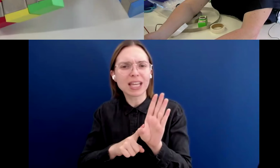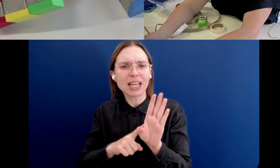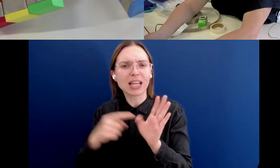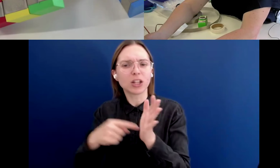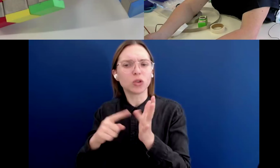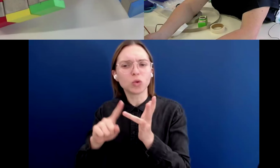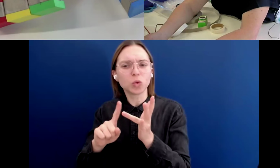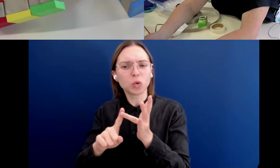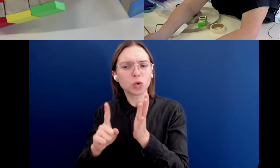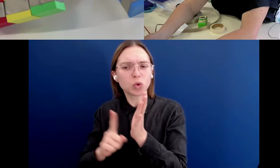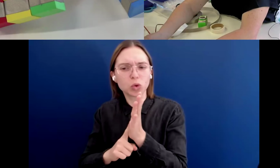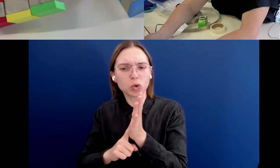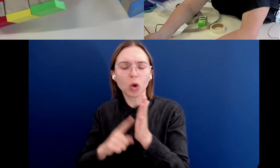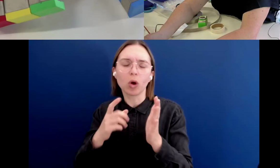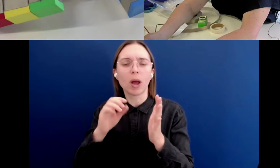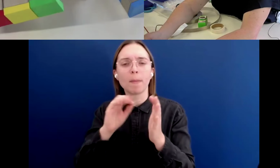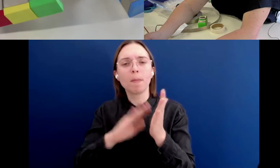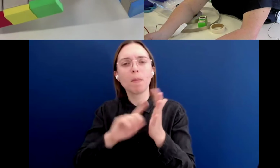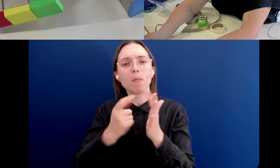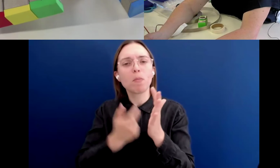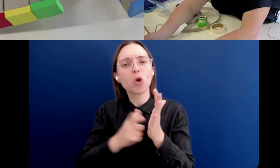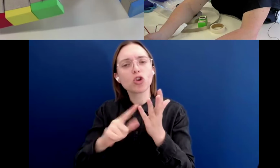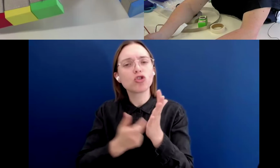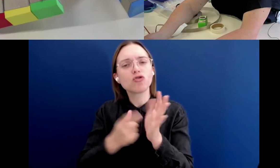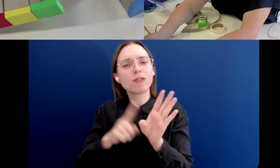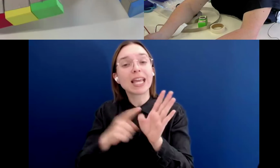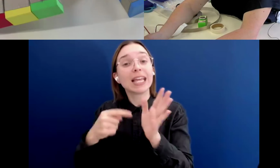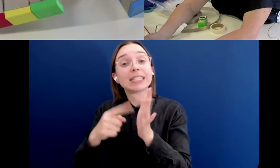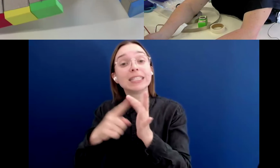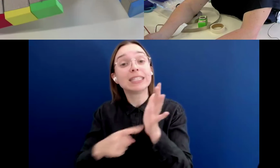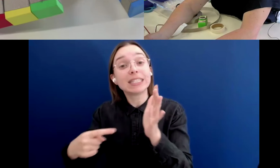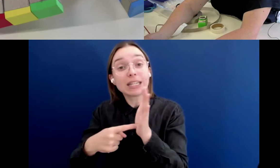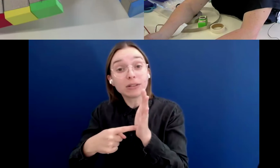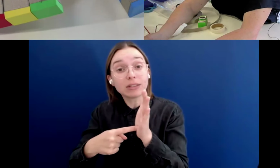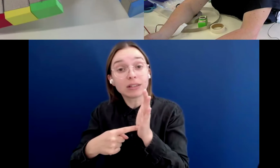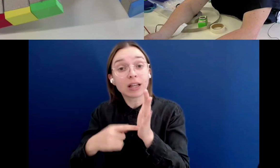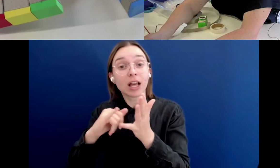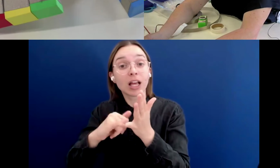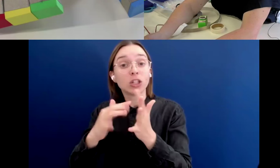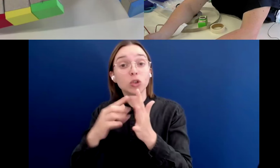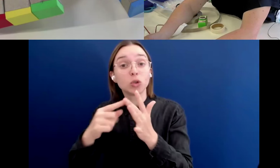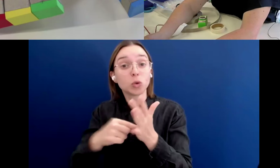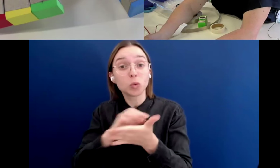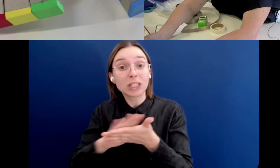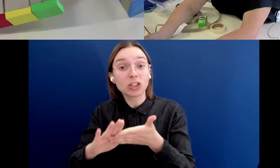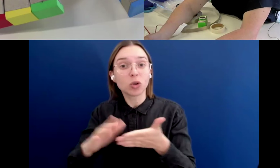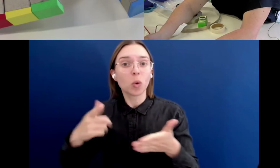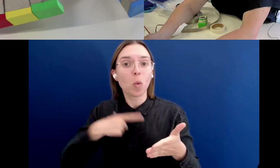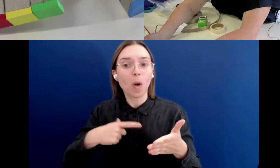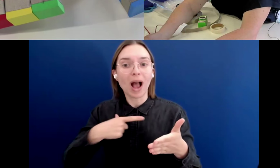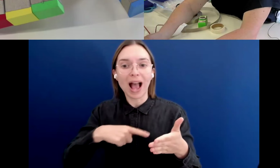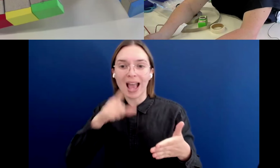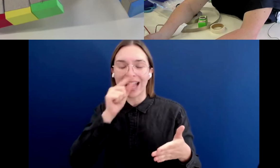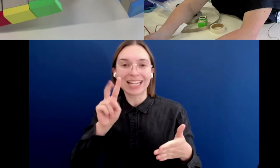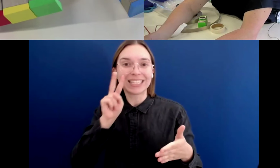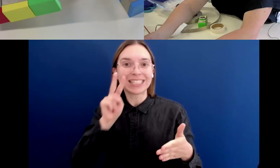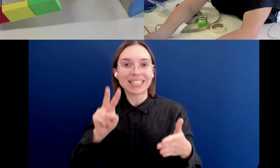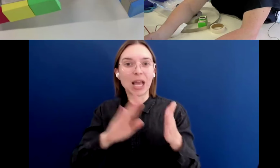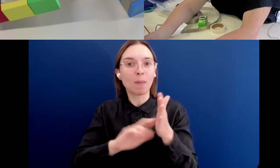I like the mercury tilt switch is because I can actually see the mercury moving in and out, which is kind of nice, but